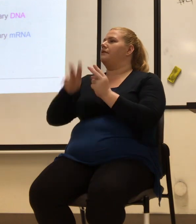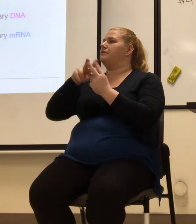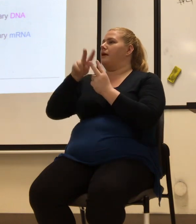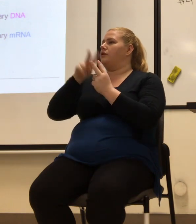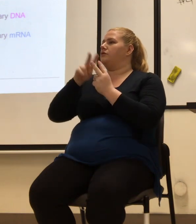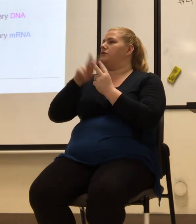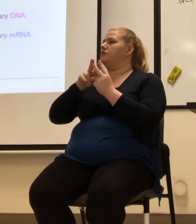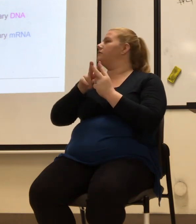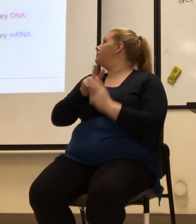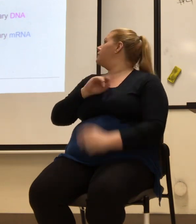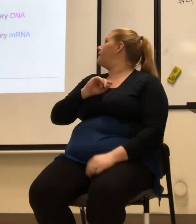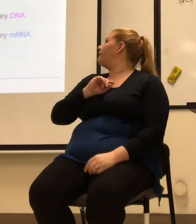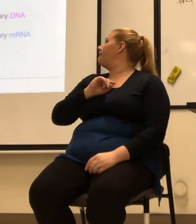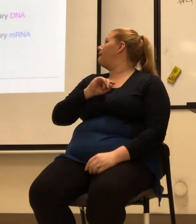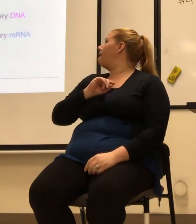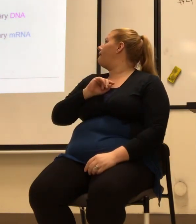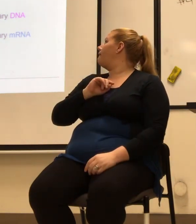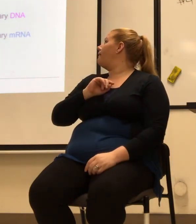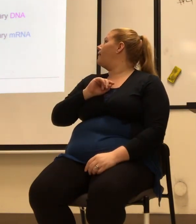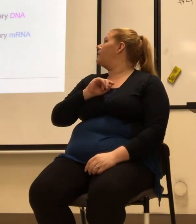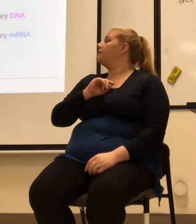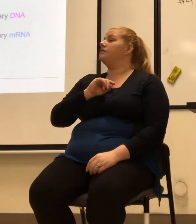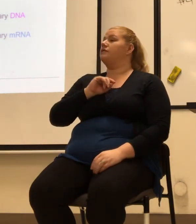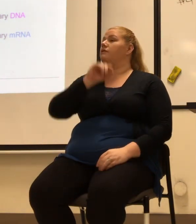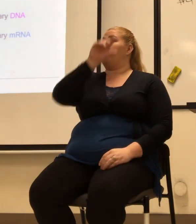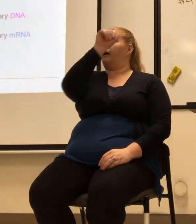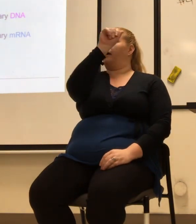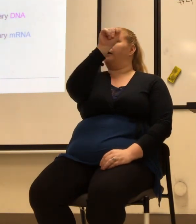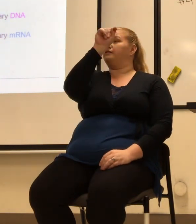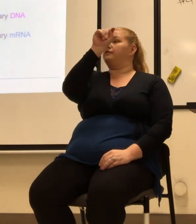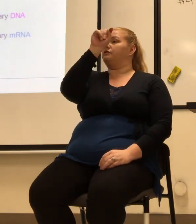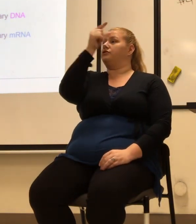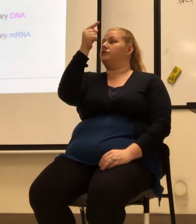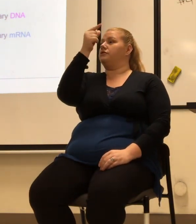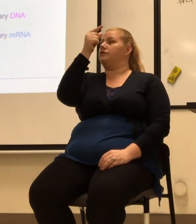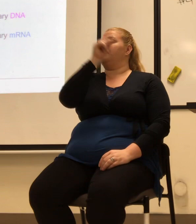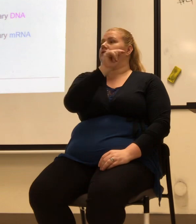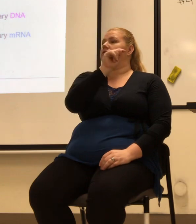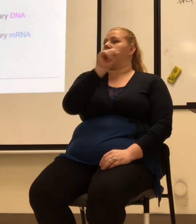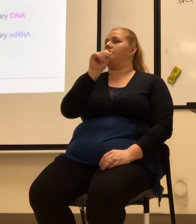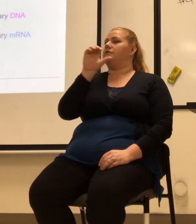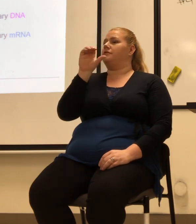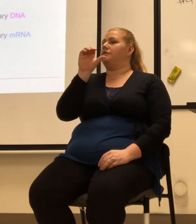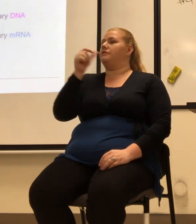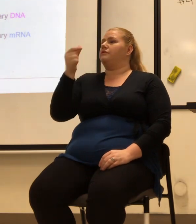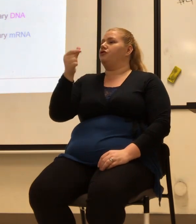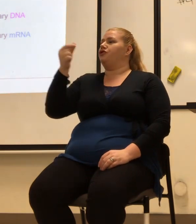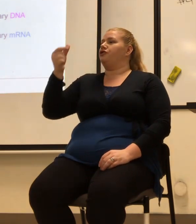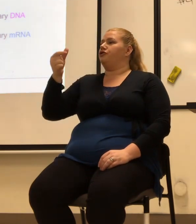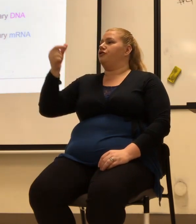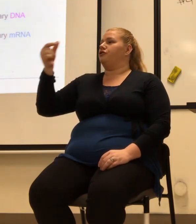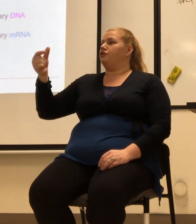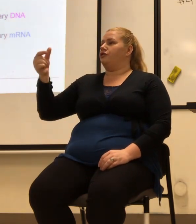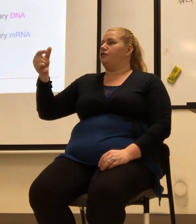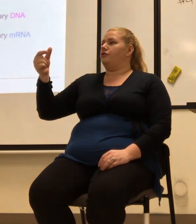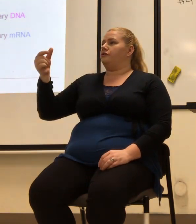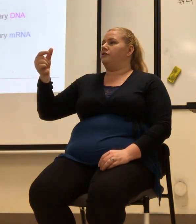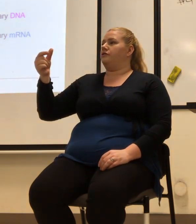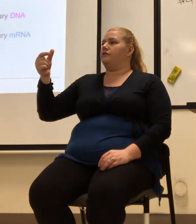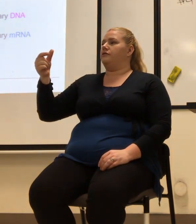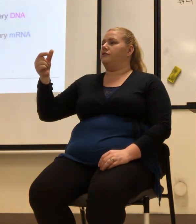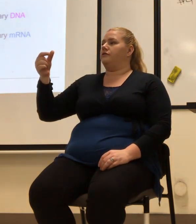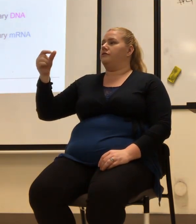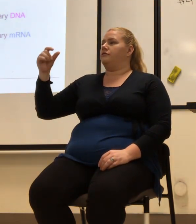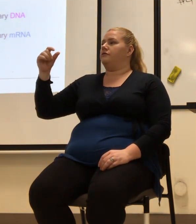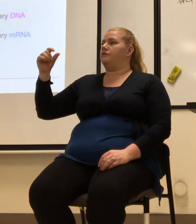been T, A, C, G, G, G, C, T,